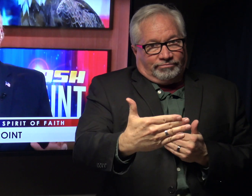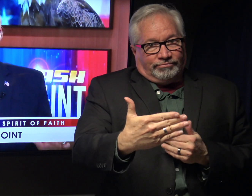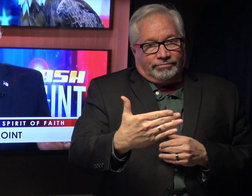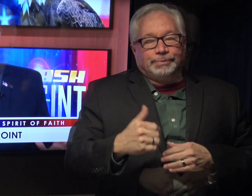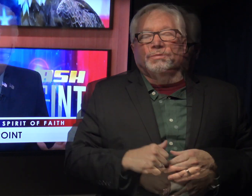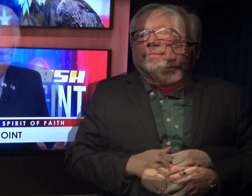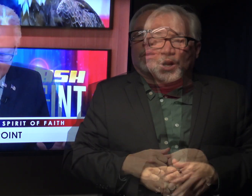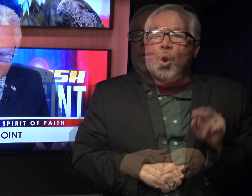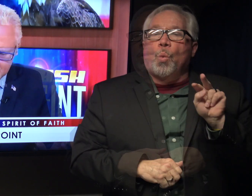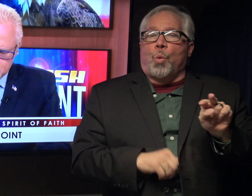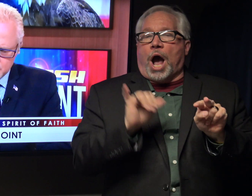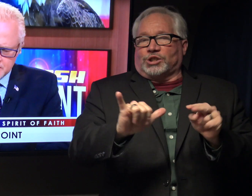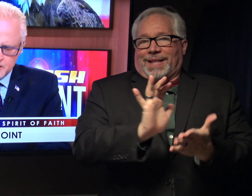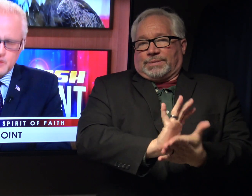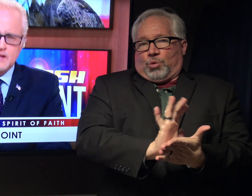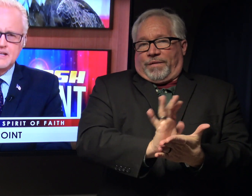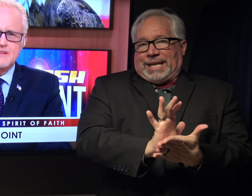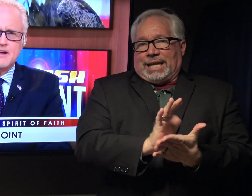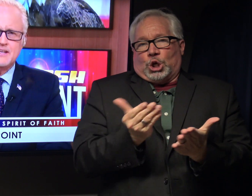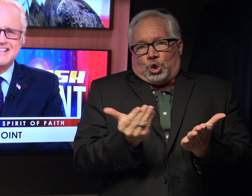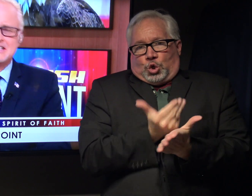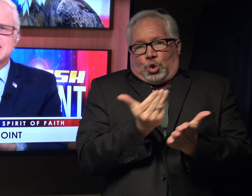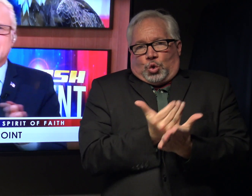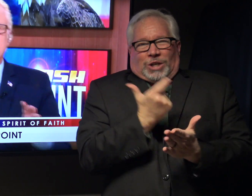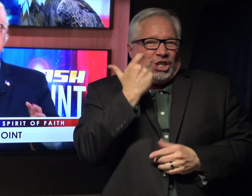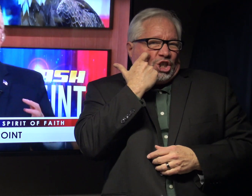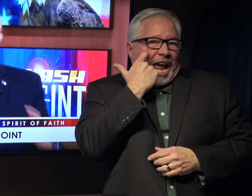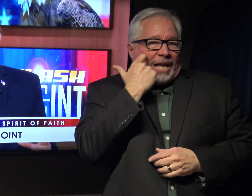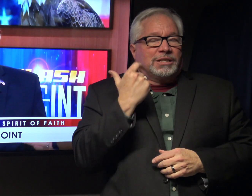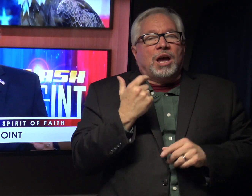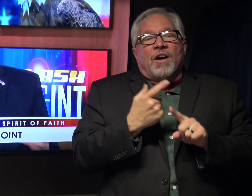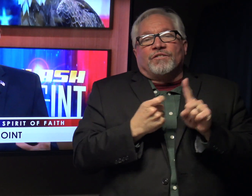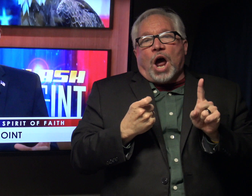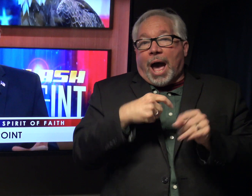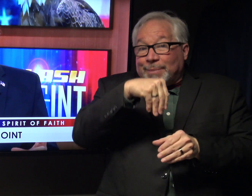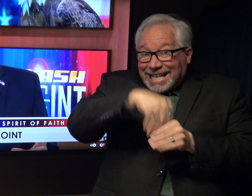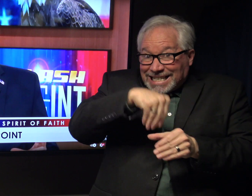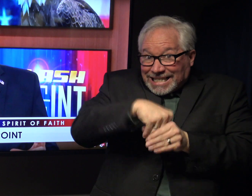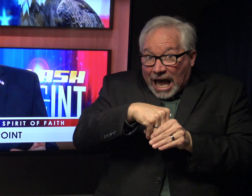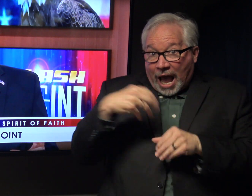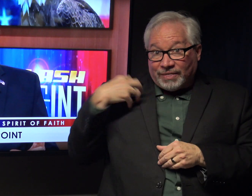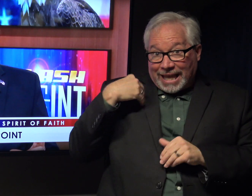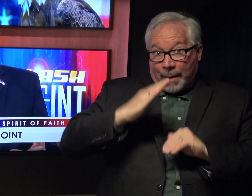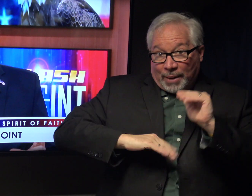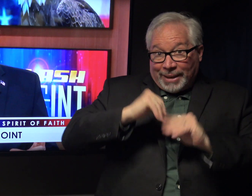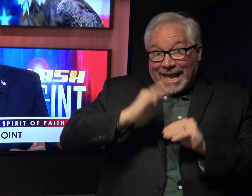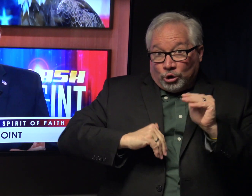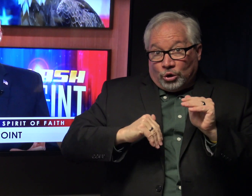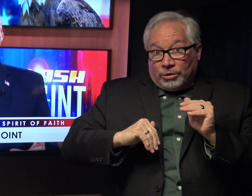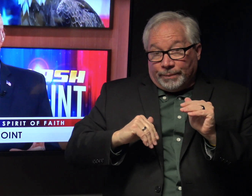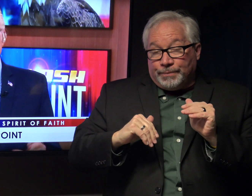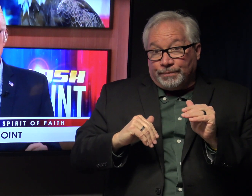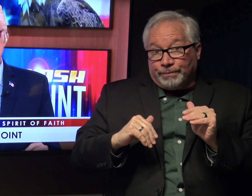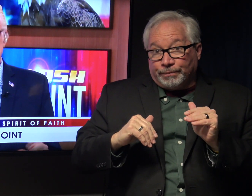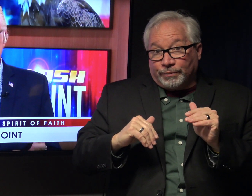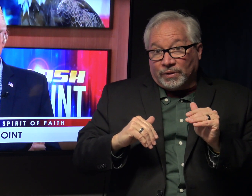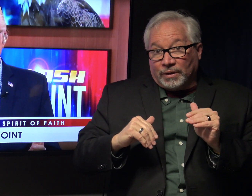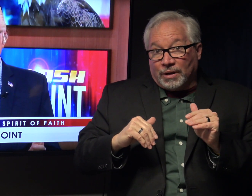isn't going to last. This was a new one that I found today. This is from inside the Capitol, just 30 seconds. It's where